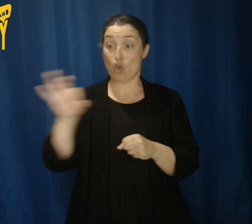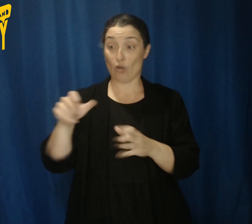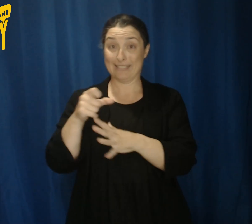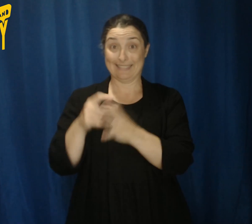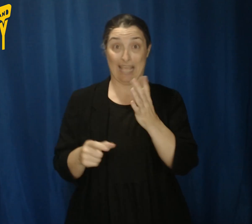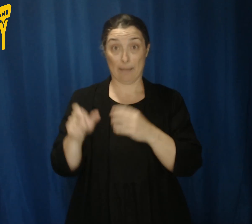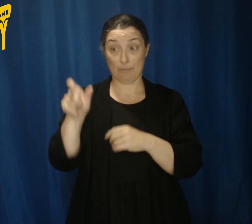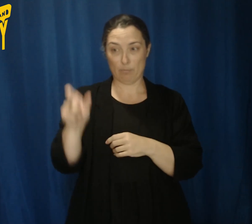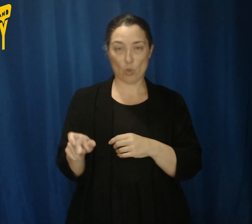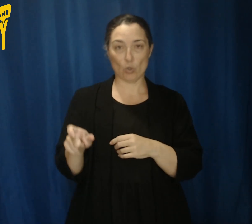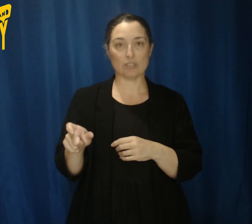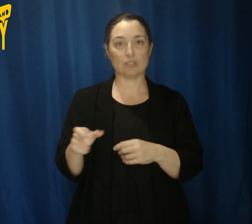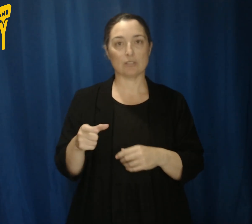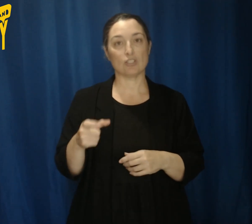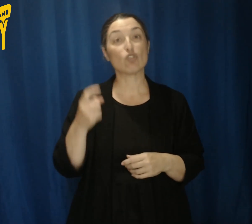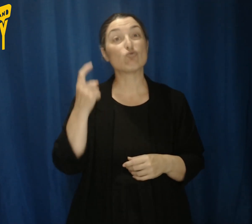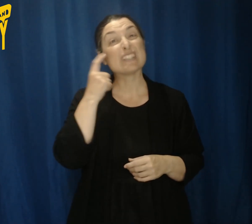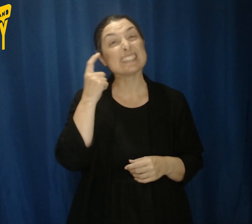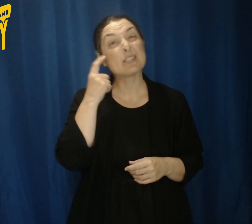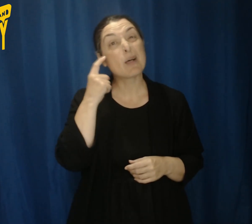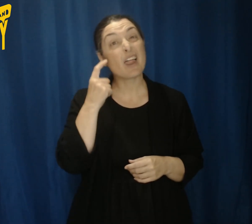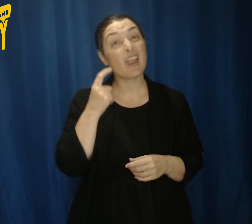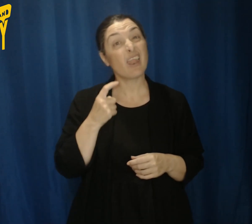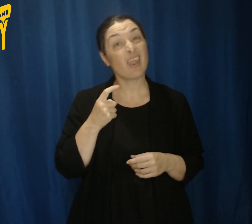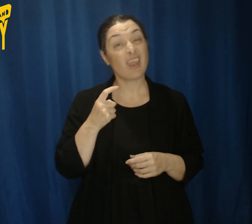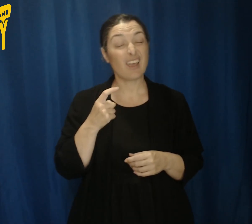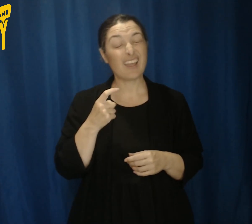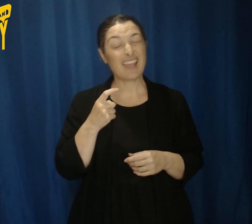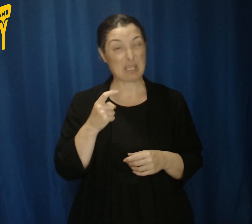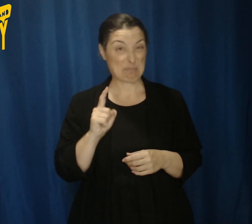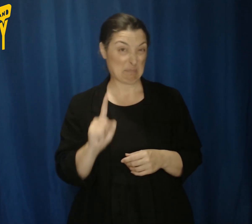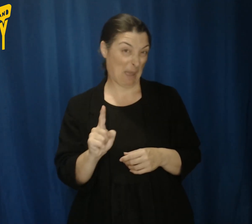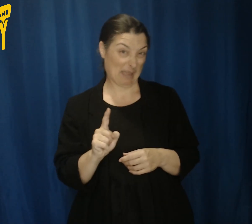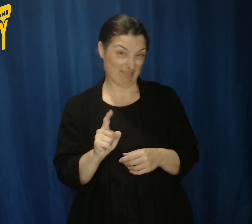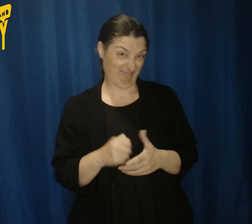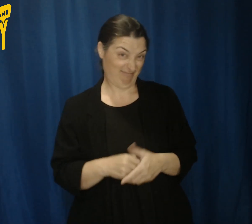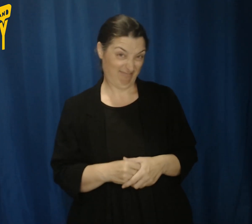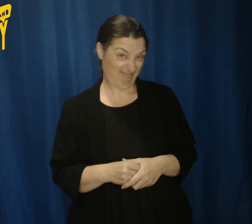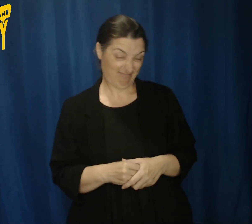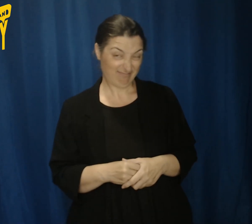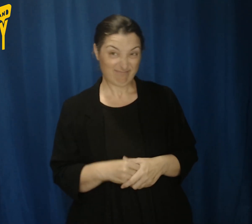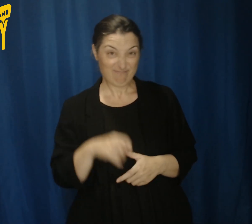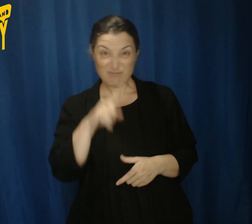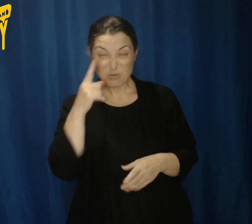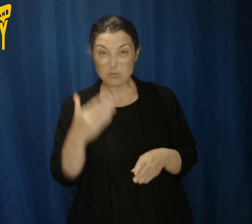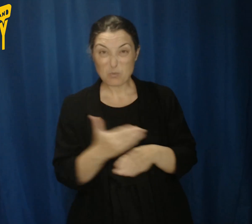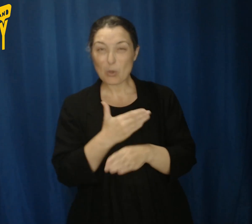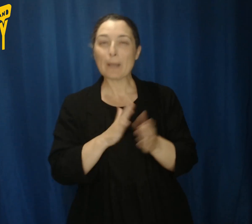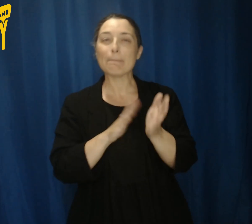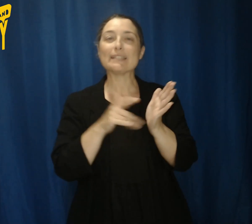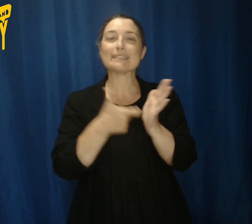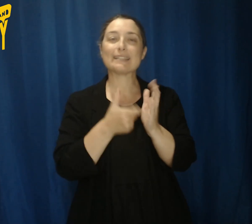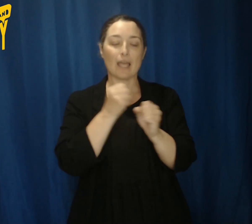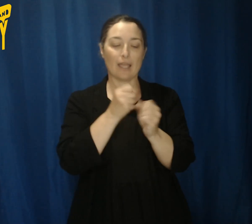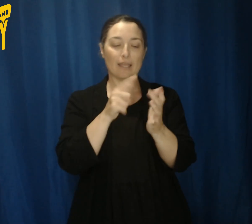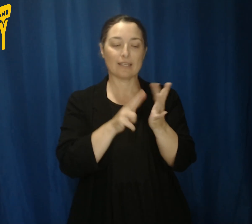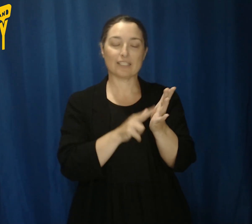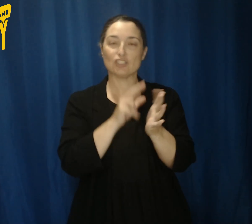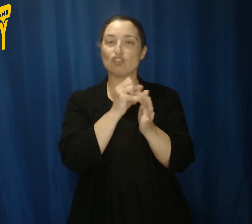of reasonable, like a bit of a voice of reason, and it just didn't work. And that was Mr. Ginger. And I remember one